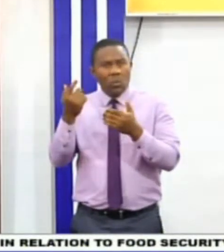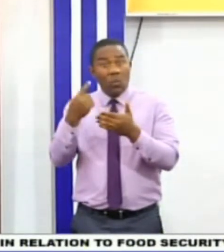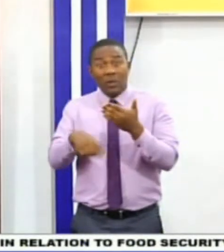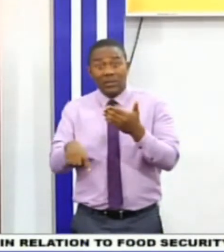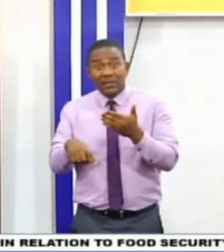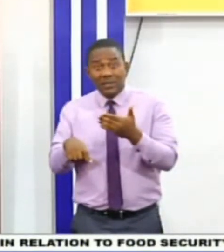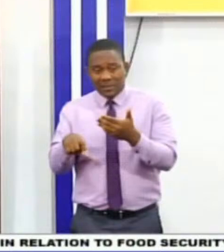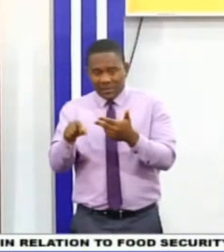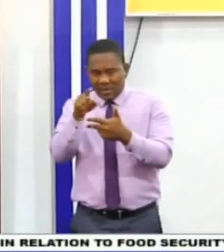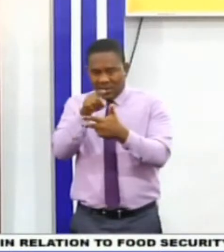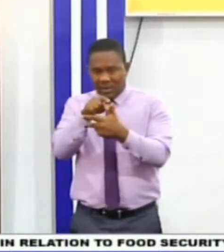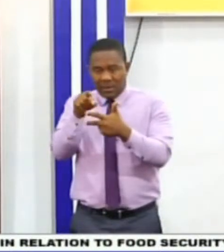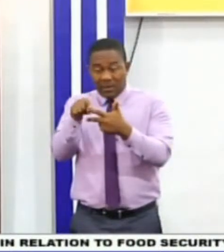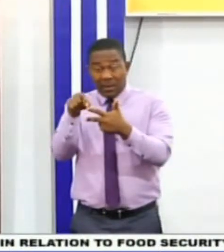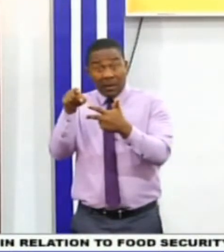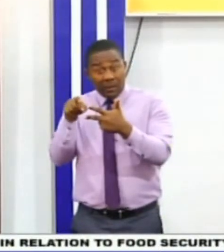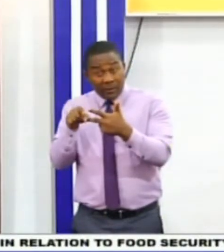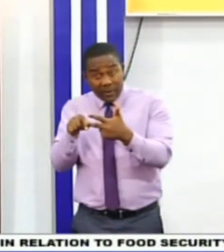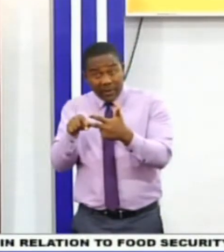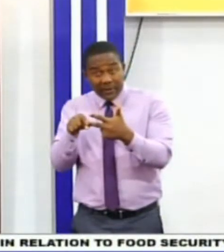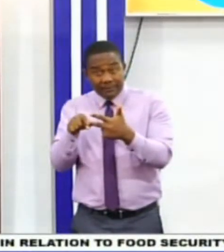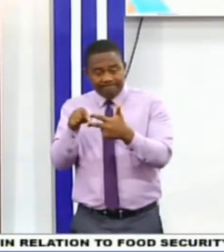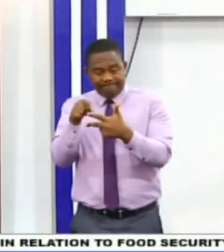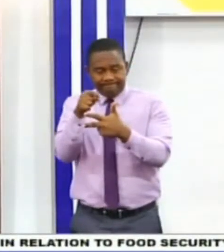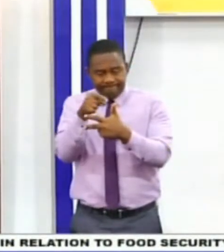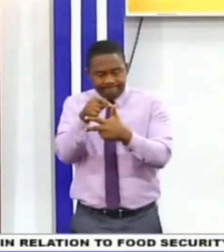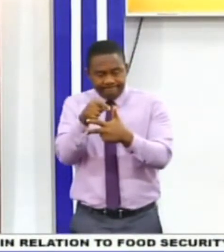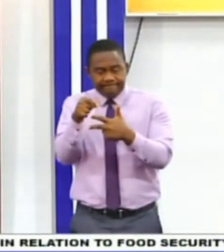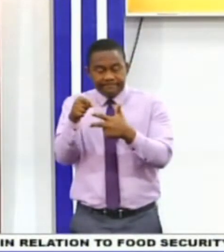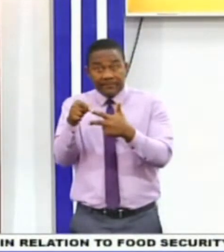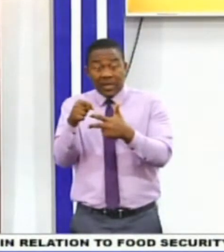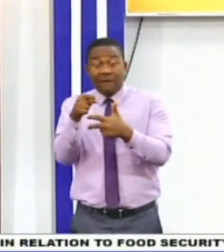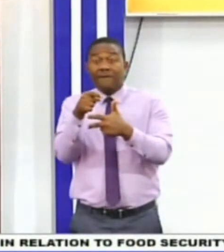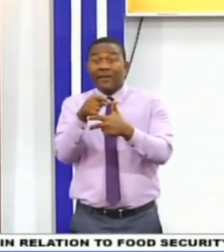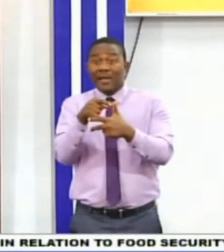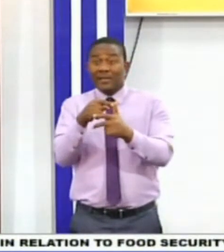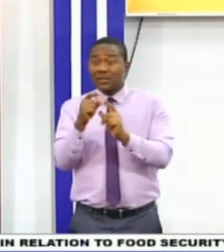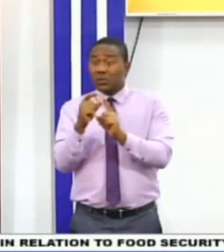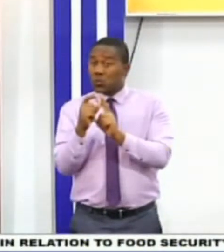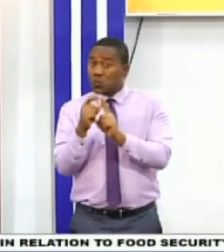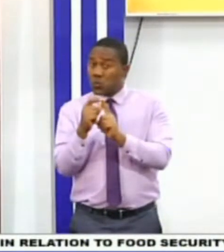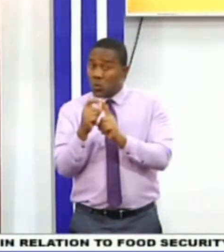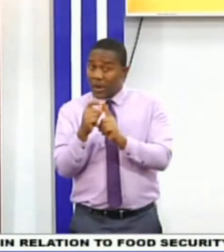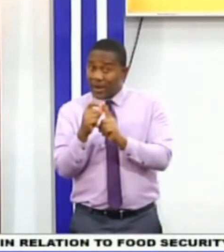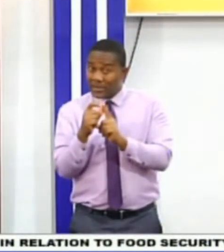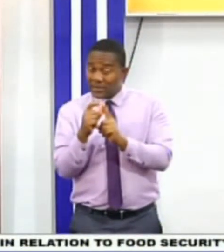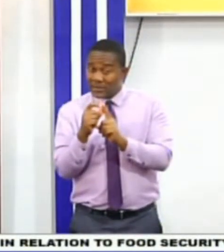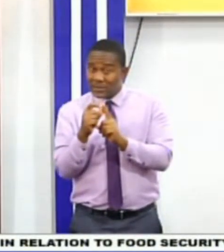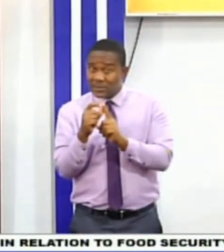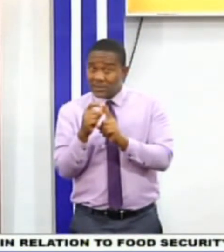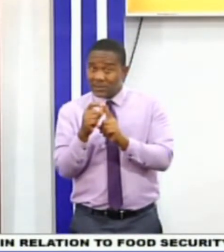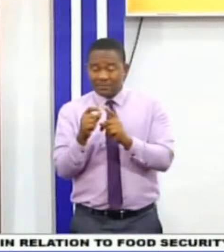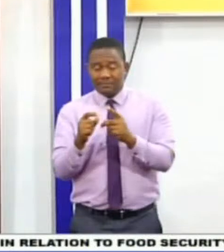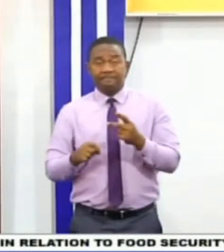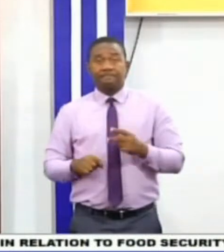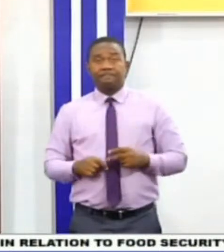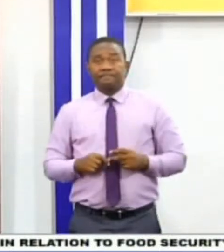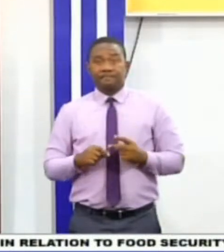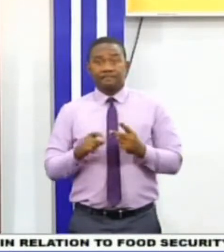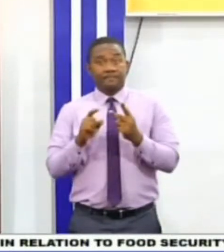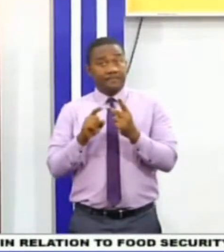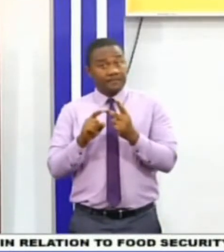products. We are focusing on rice, we are focusing on